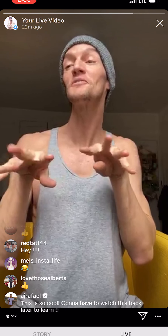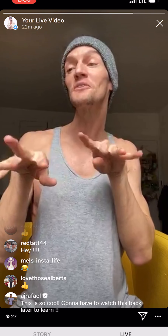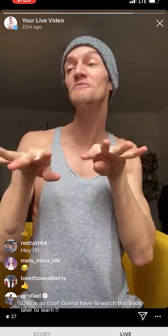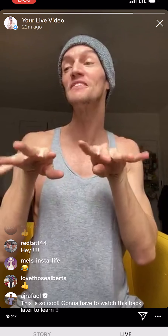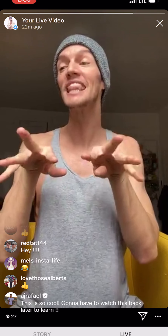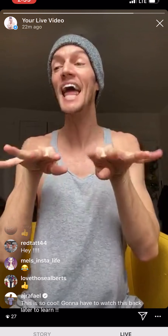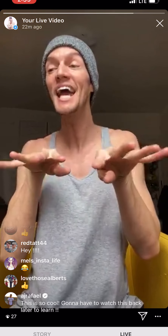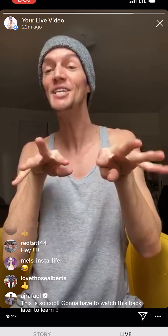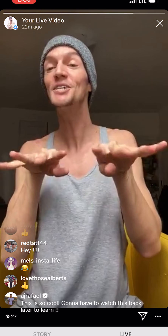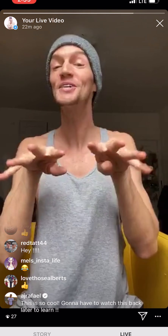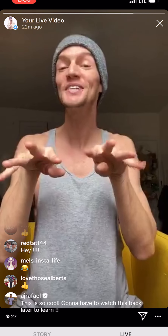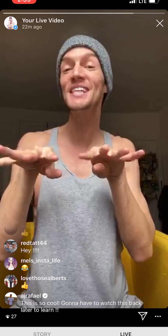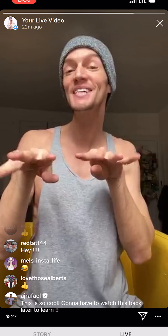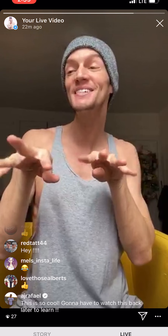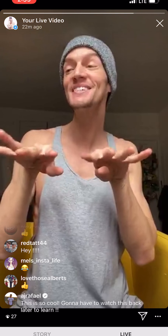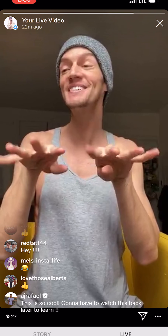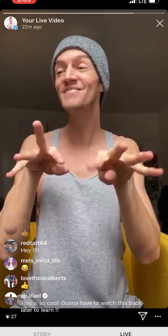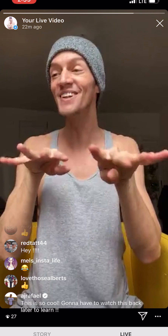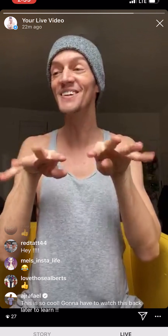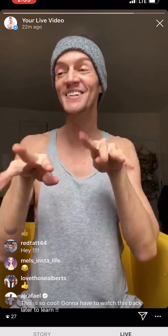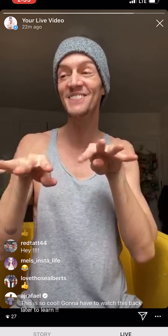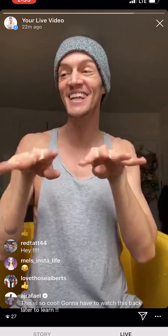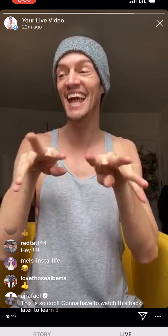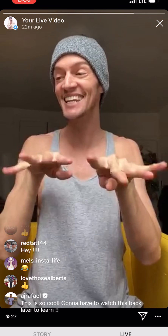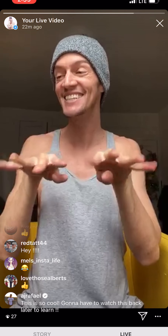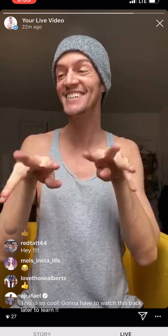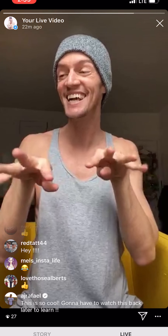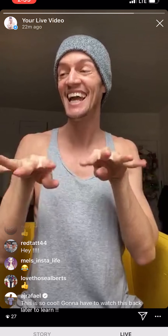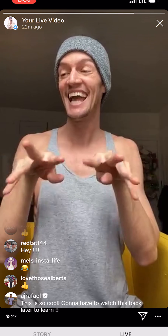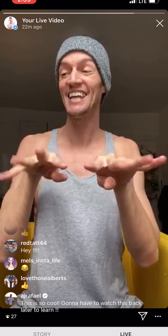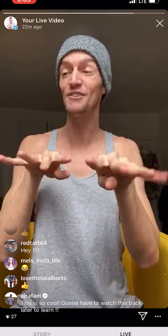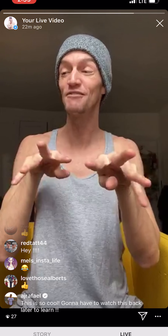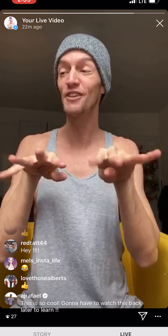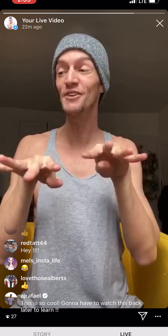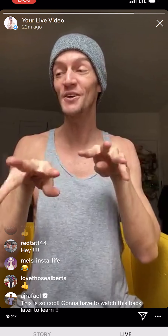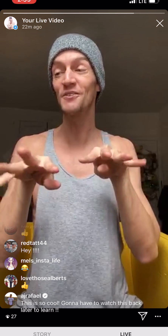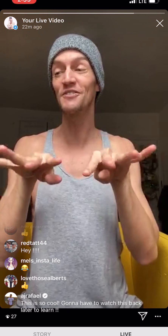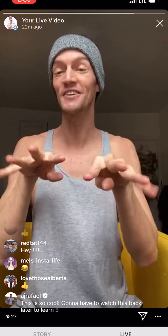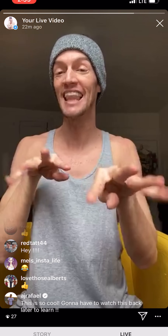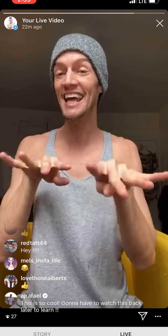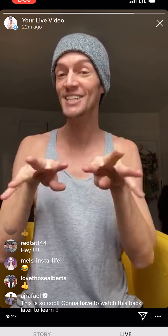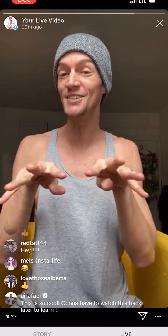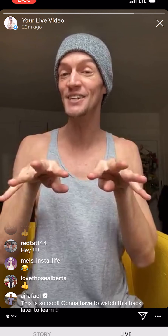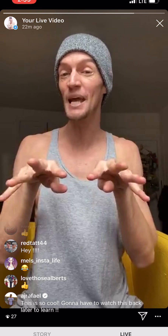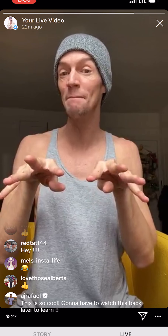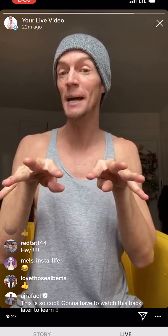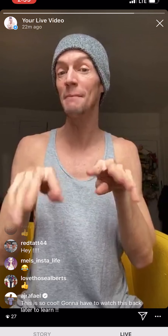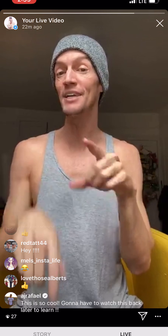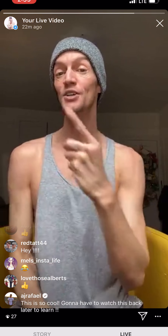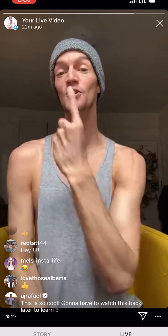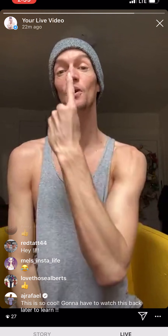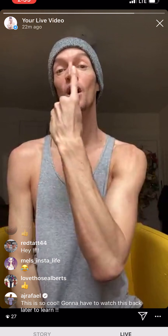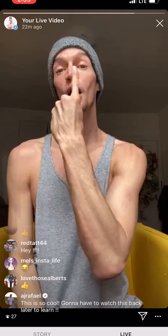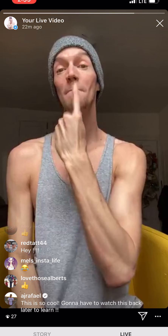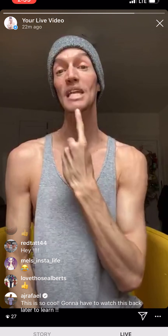philander a little. Flirt, philander. And if you flirt or philander, it might make you blush.